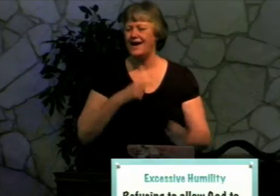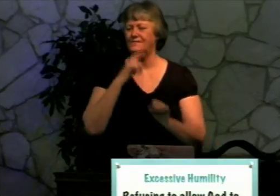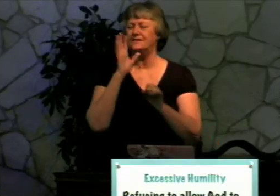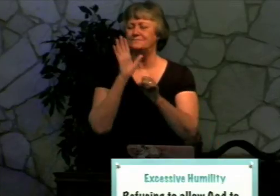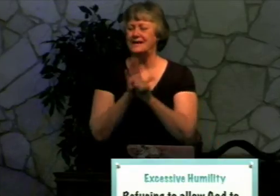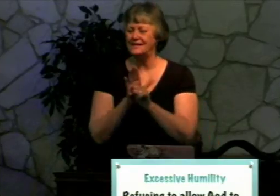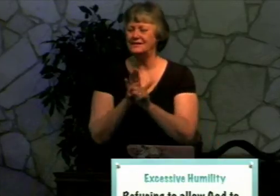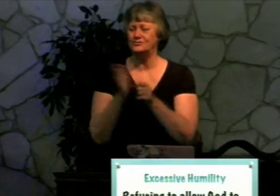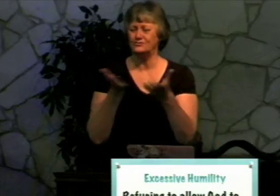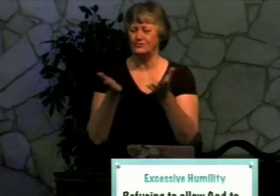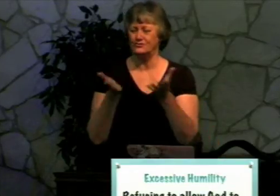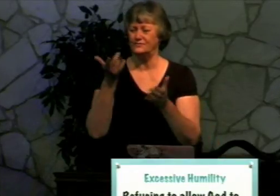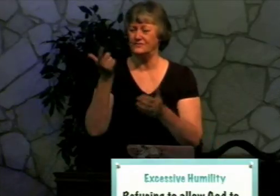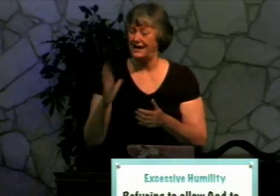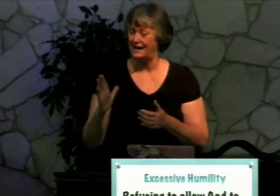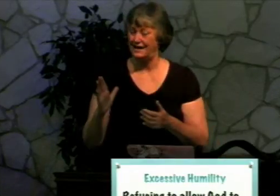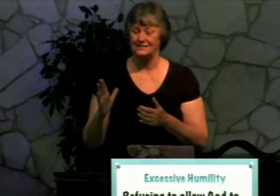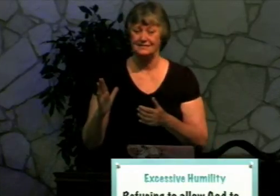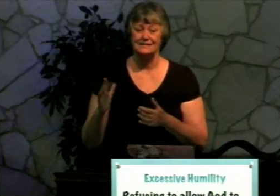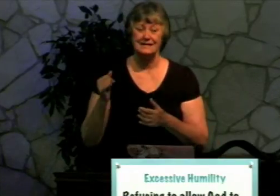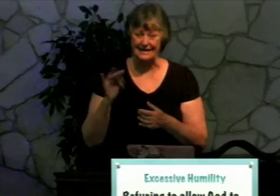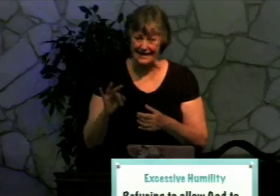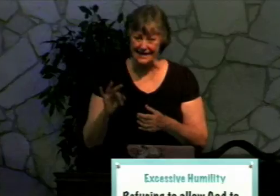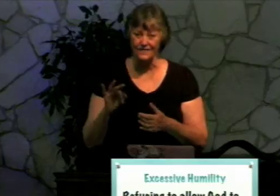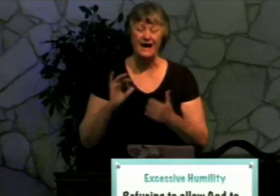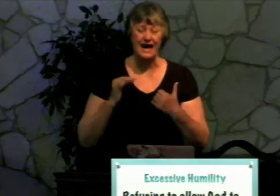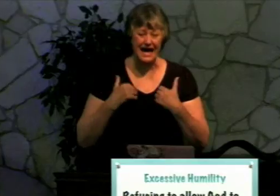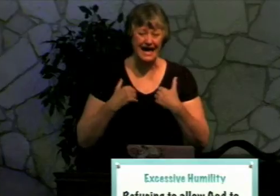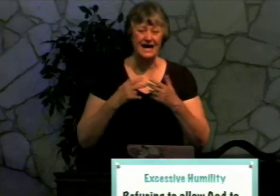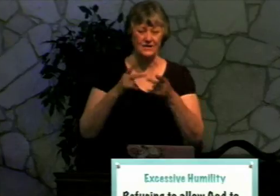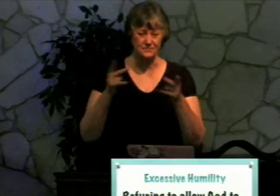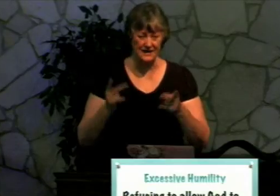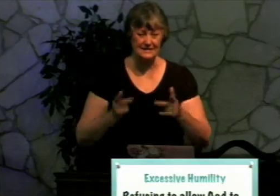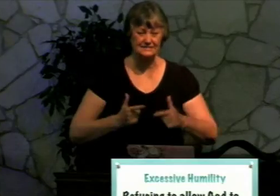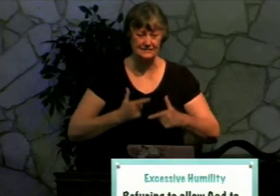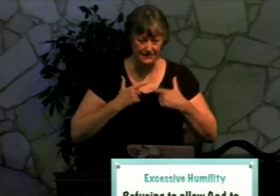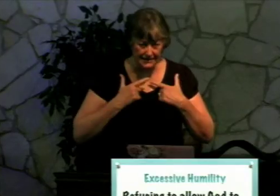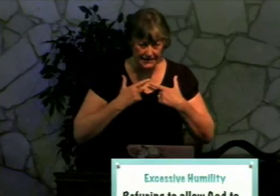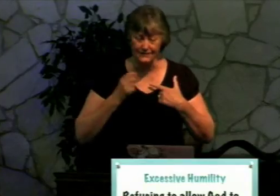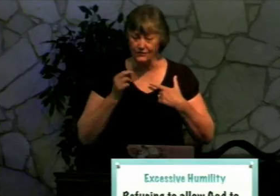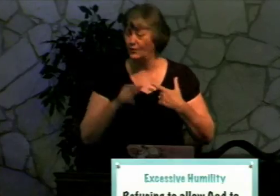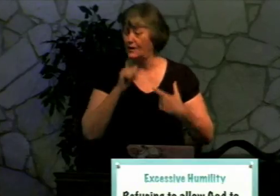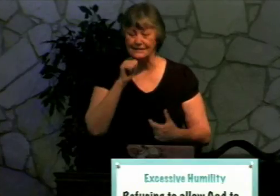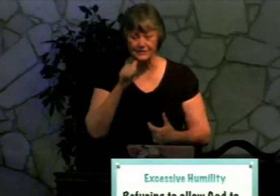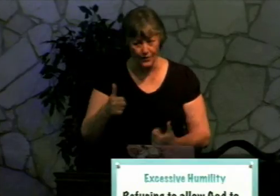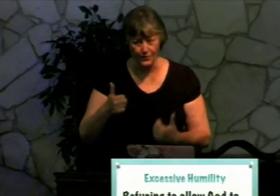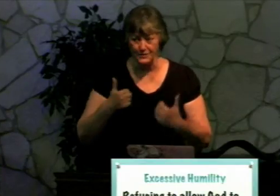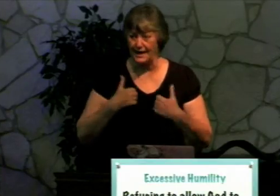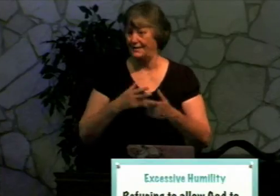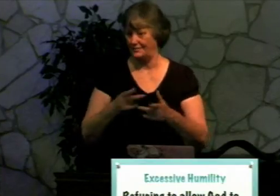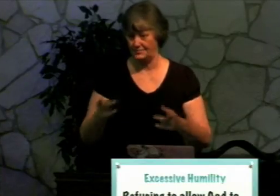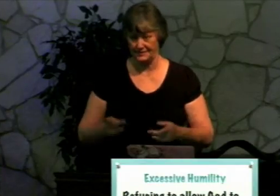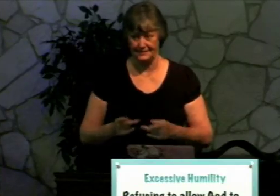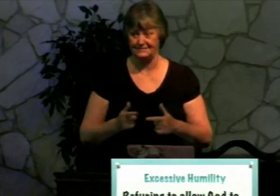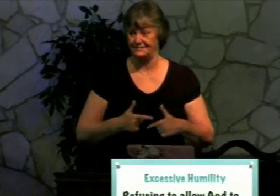have committed to serve God if I have a place to live or I don't have a place to